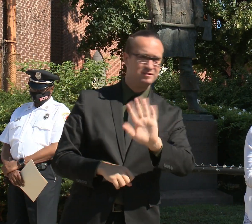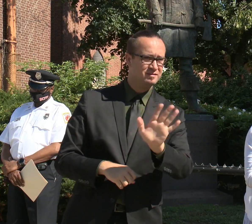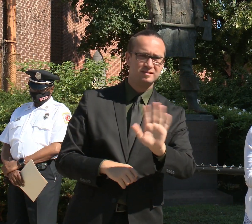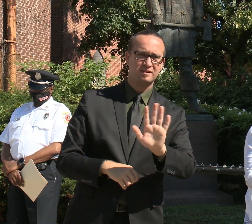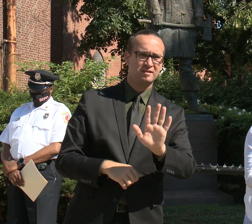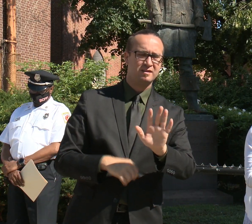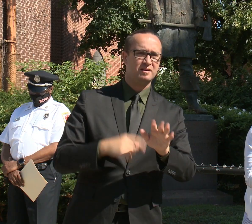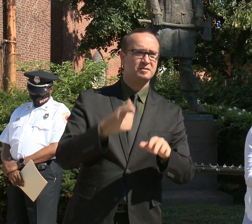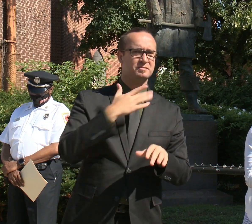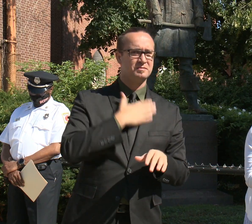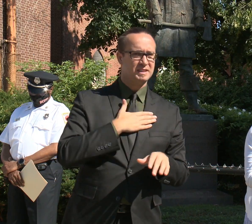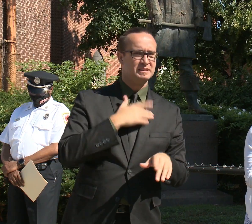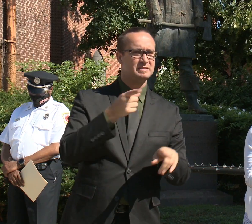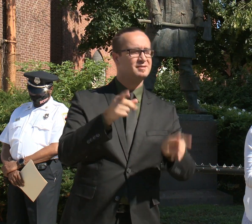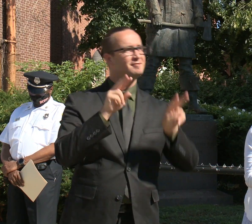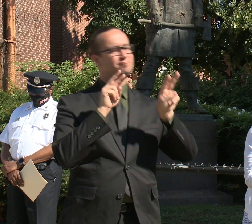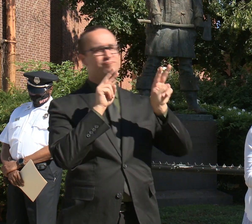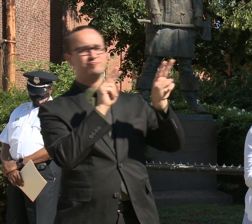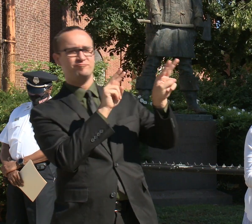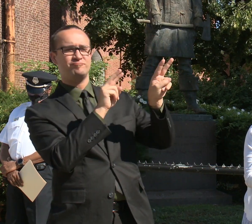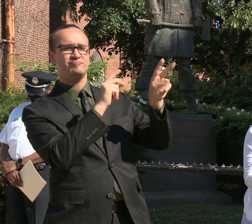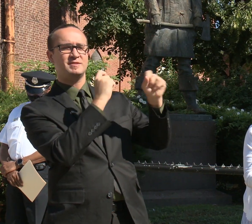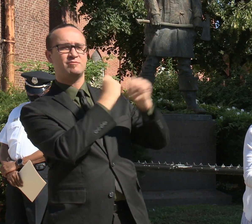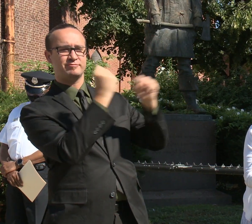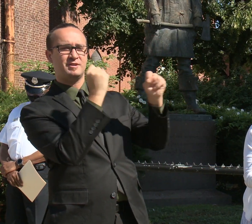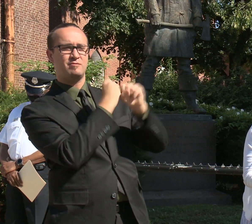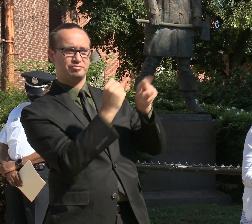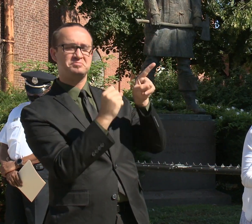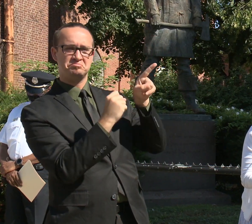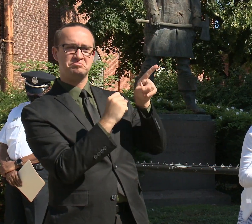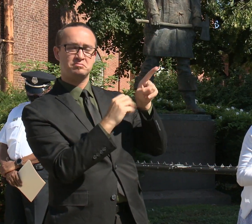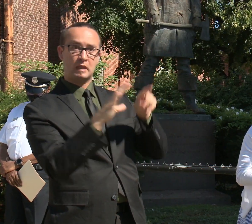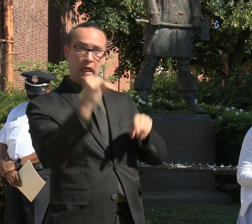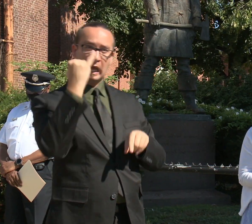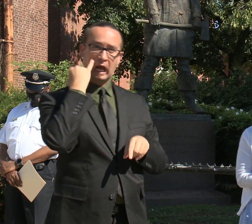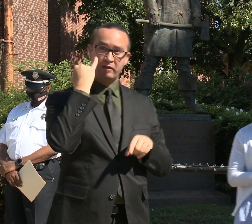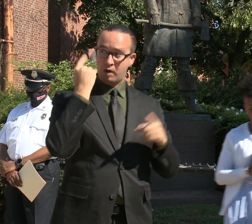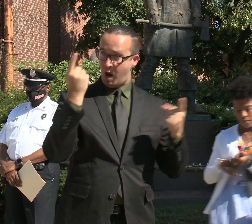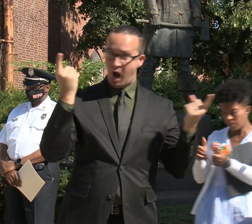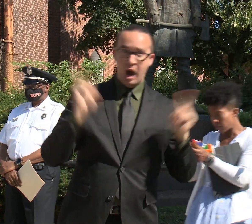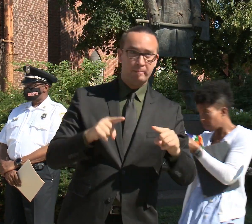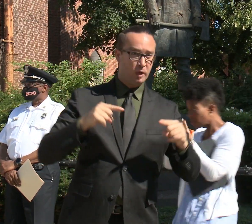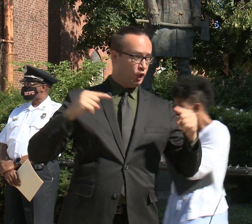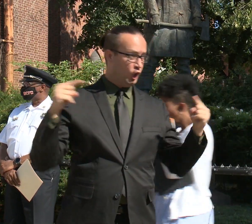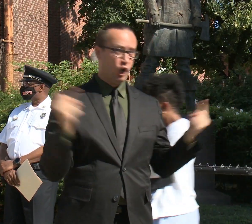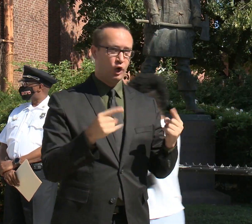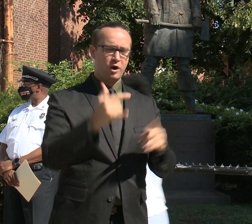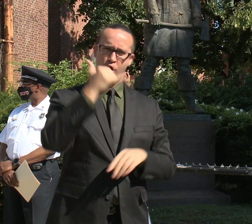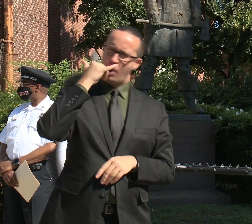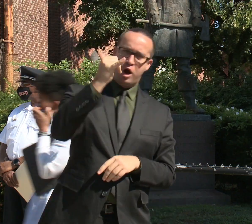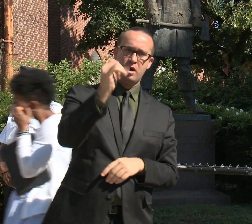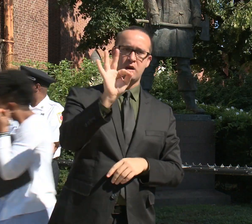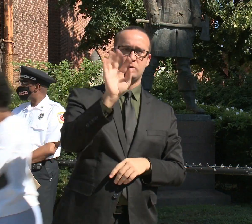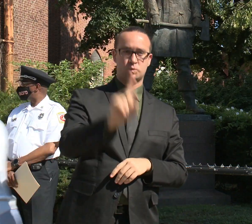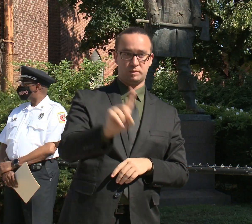Call 911 immediately if someone is injured from fireworks. Thank you and stay safe.